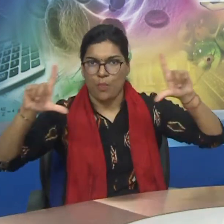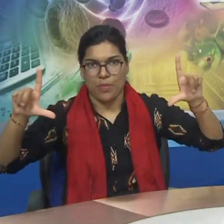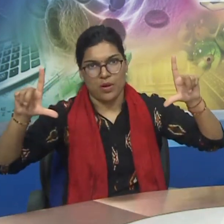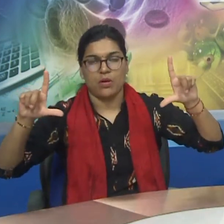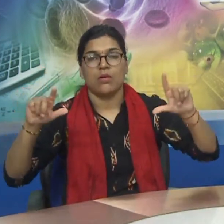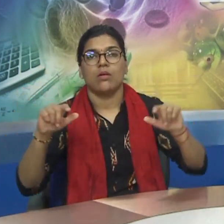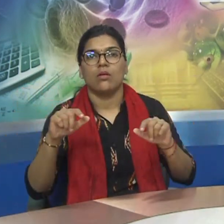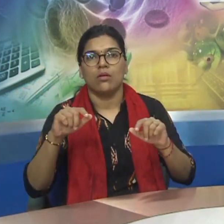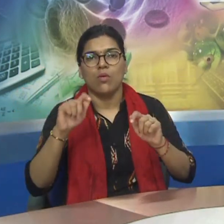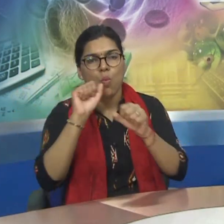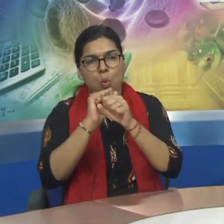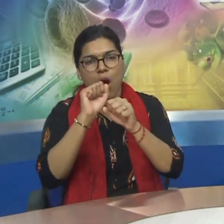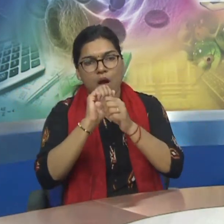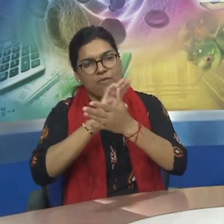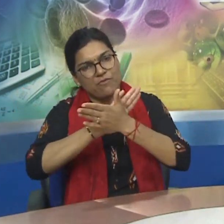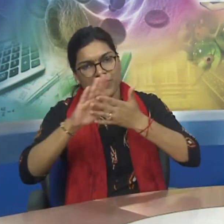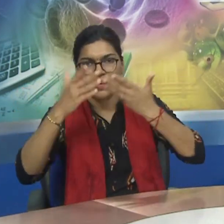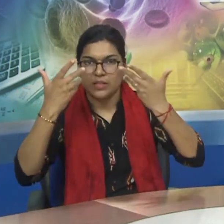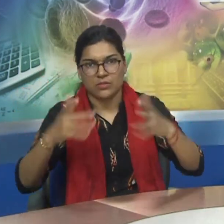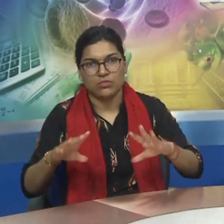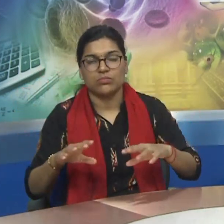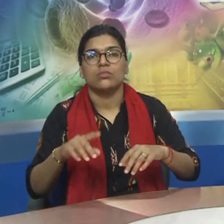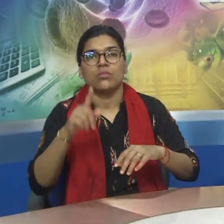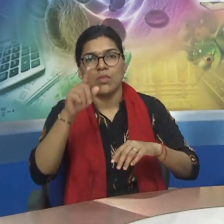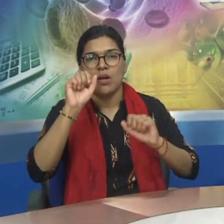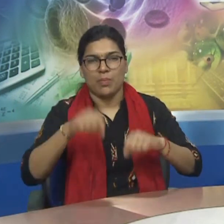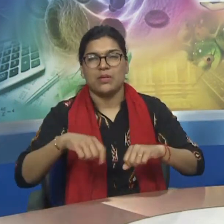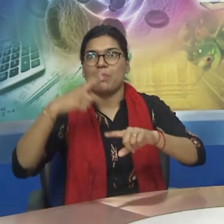Close and exit Excel.